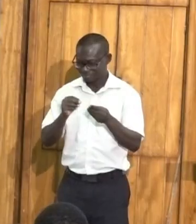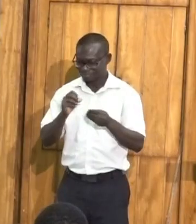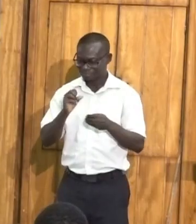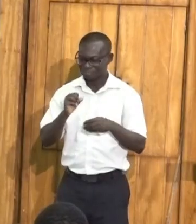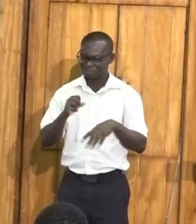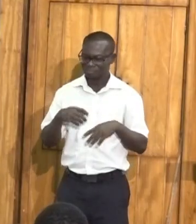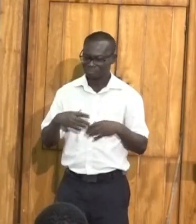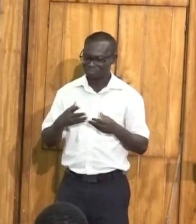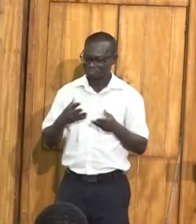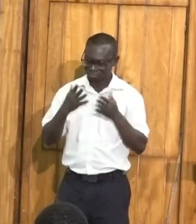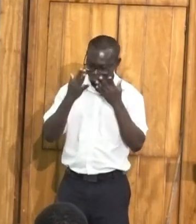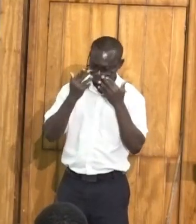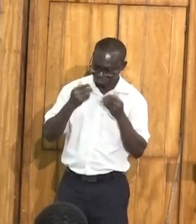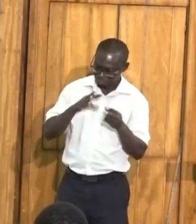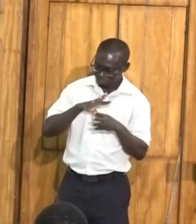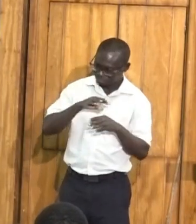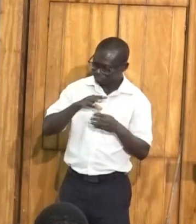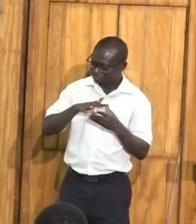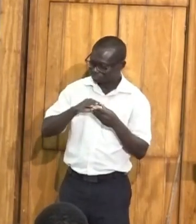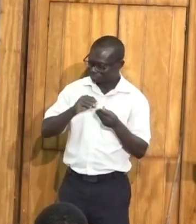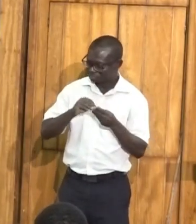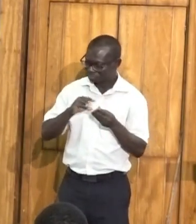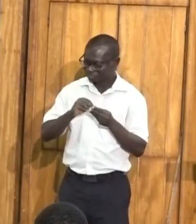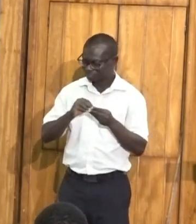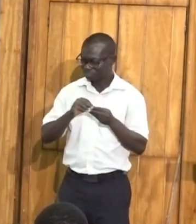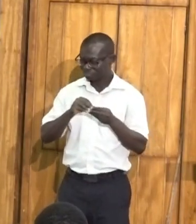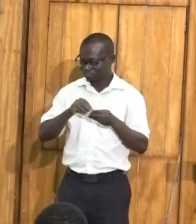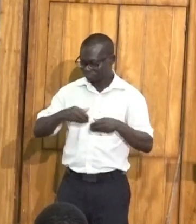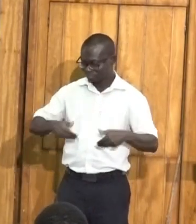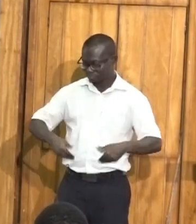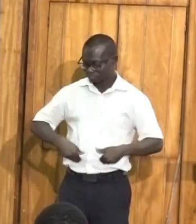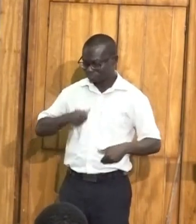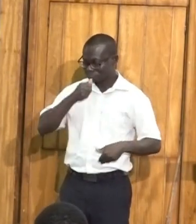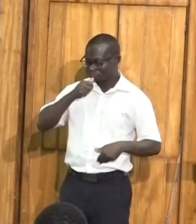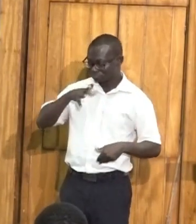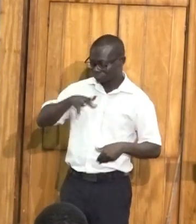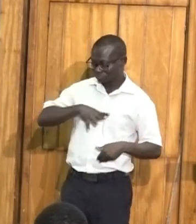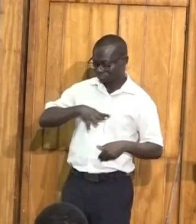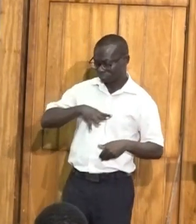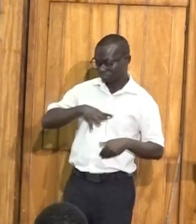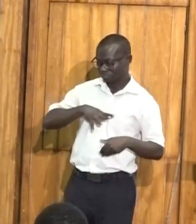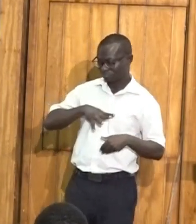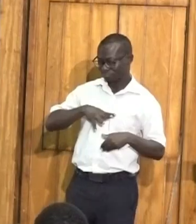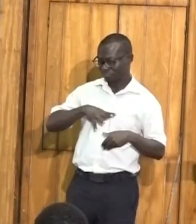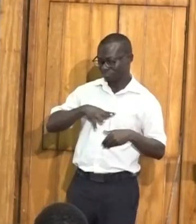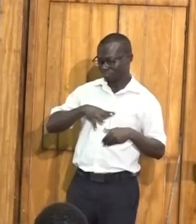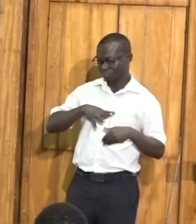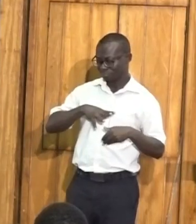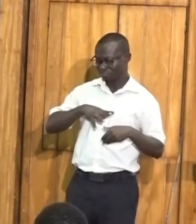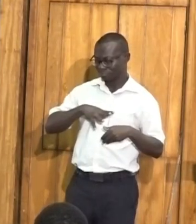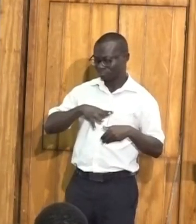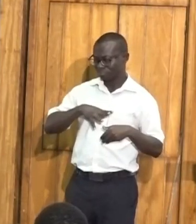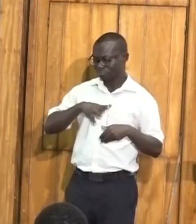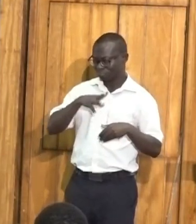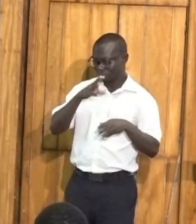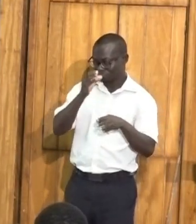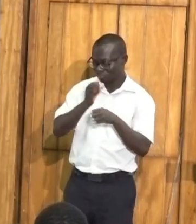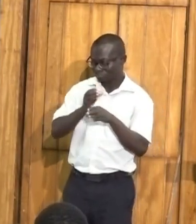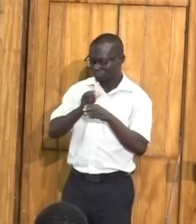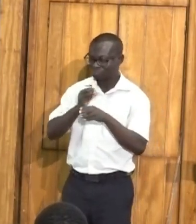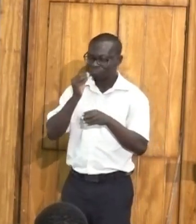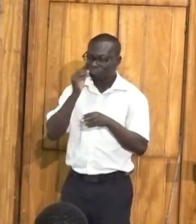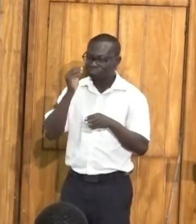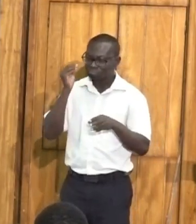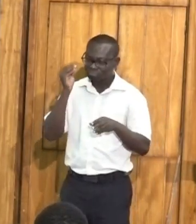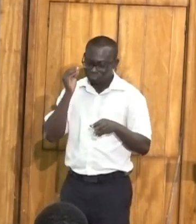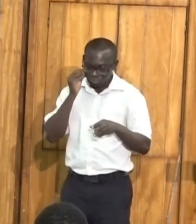of disclosure that went wrong. A young woman who actually is head in the household. Both